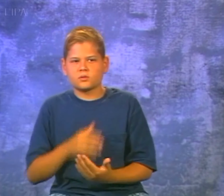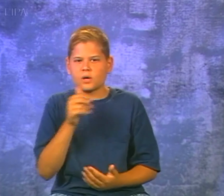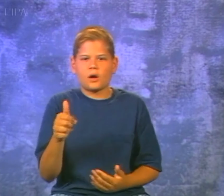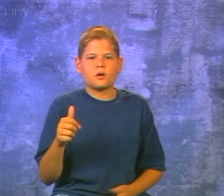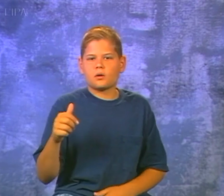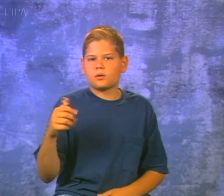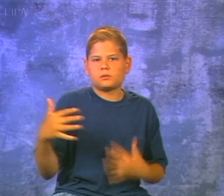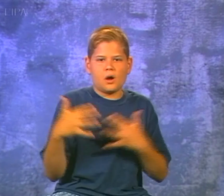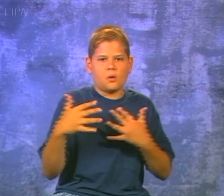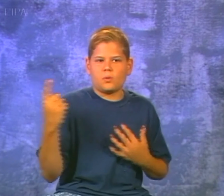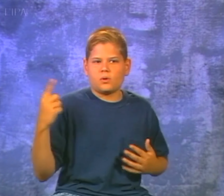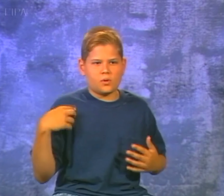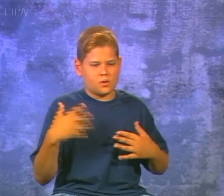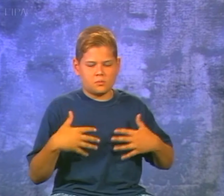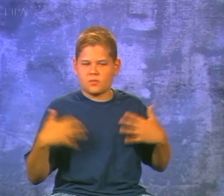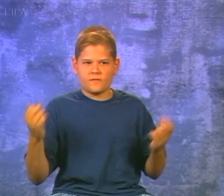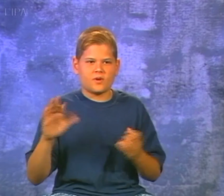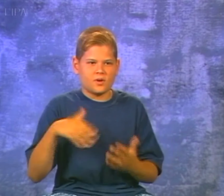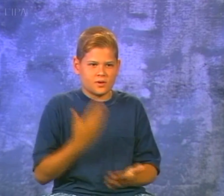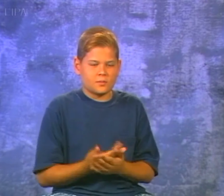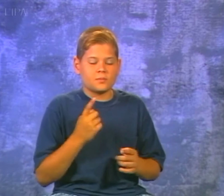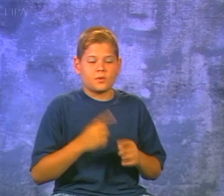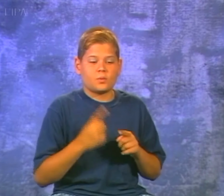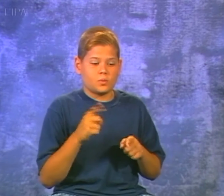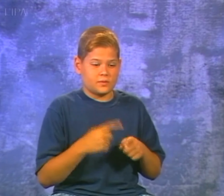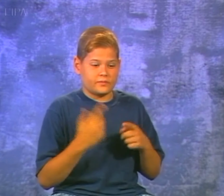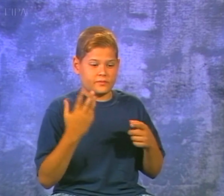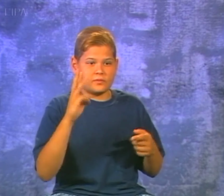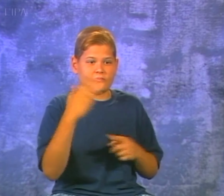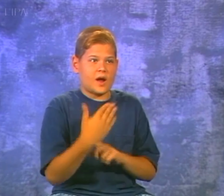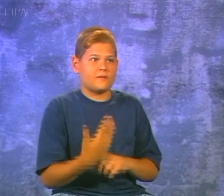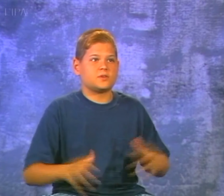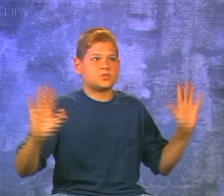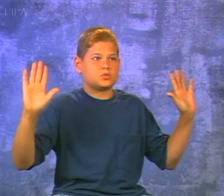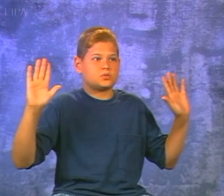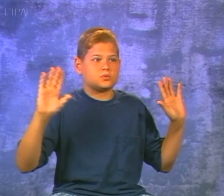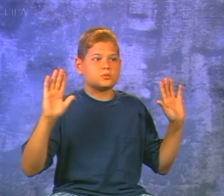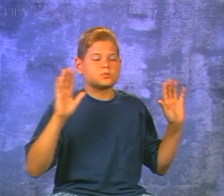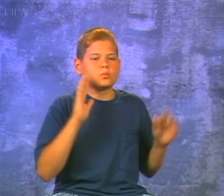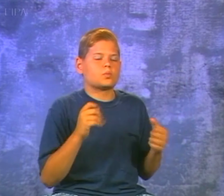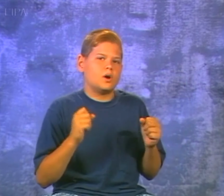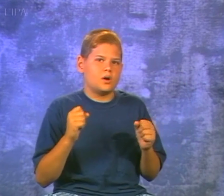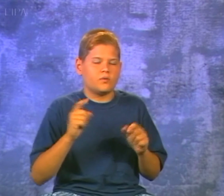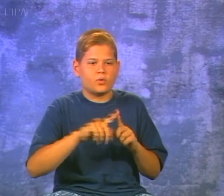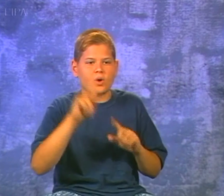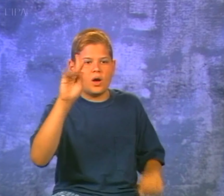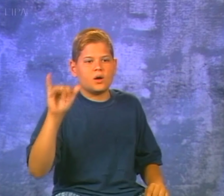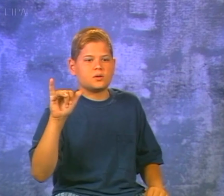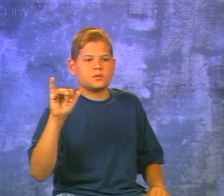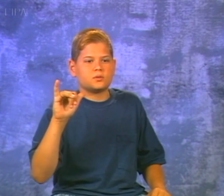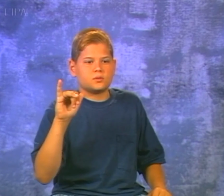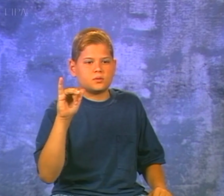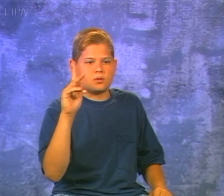You know, the amusement park where there's all the different roller coasters. Oh, it's always scary when you arrive because you can see the big roller